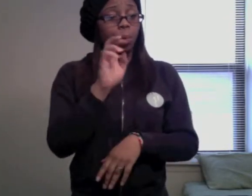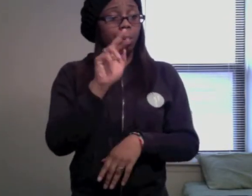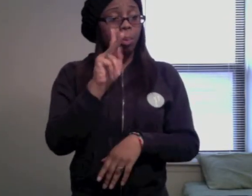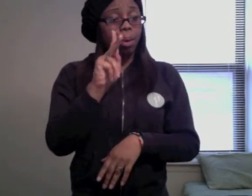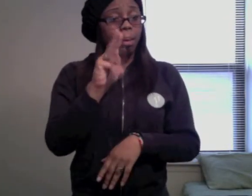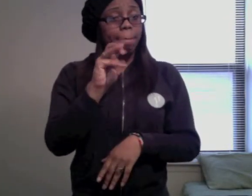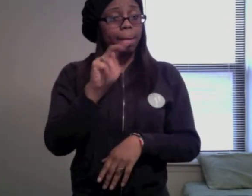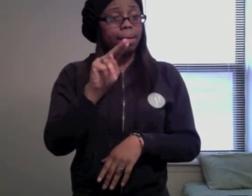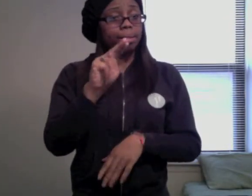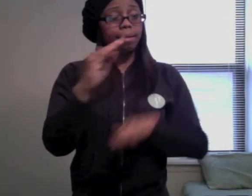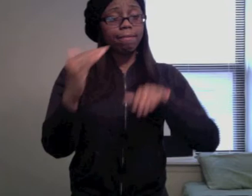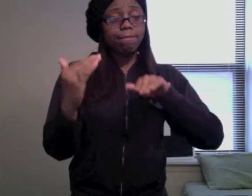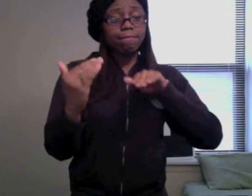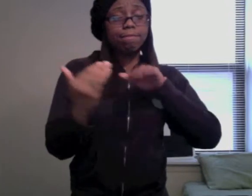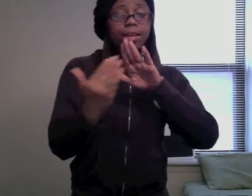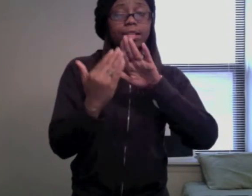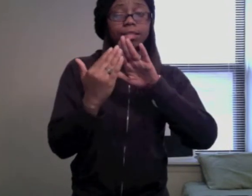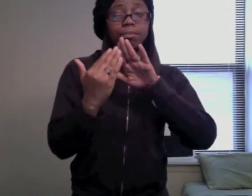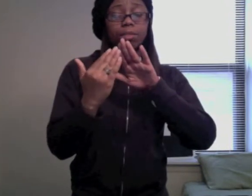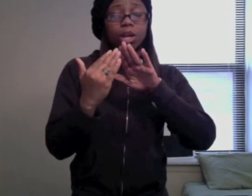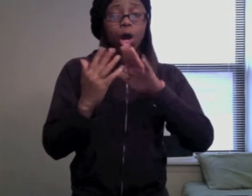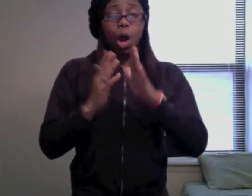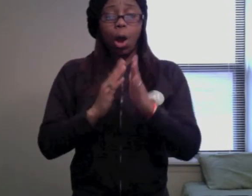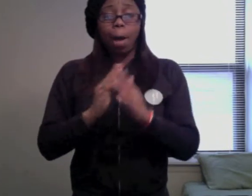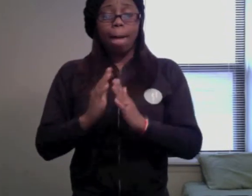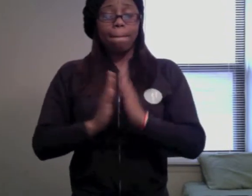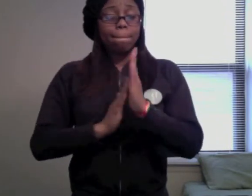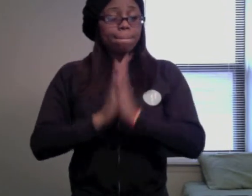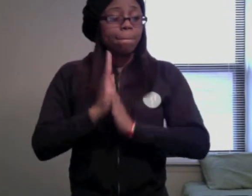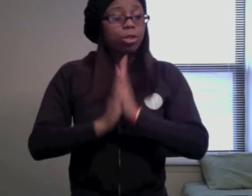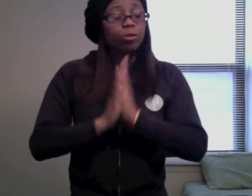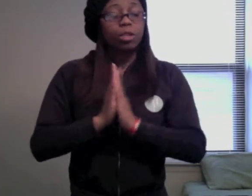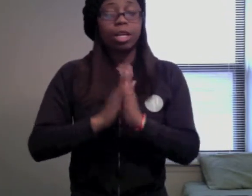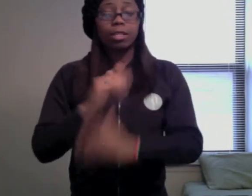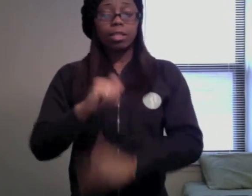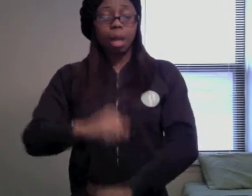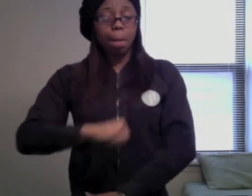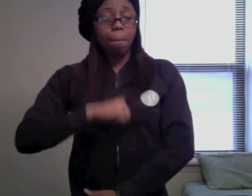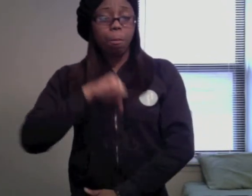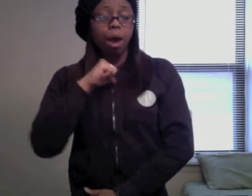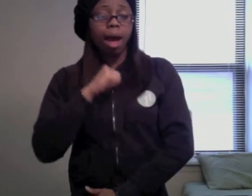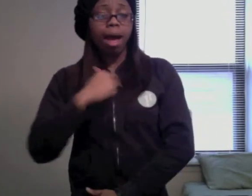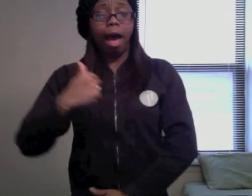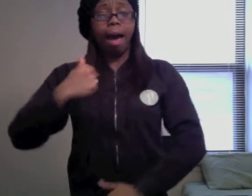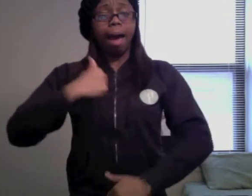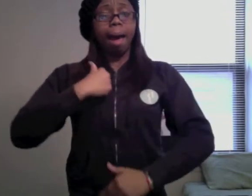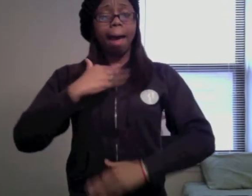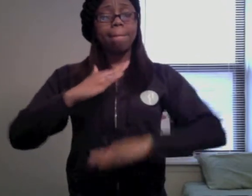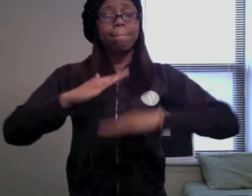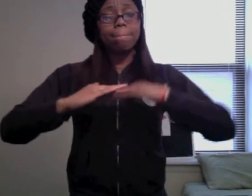and replied with enthusiasm and obvious pride, "I am building a beautiful